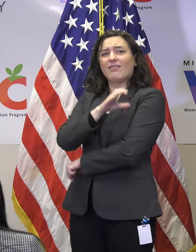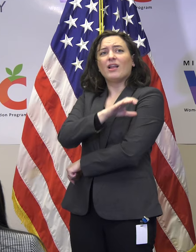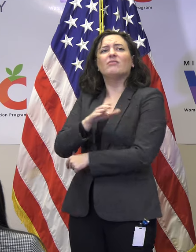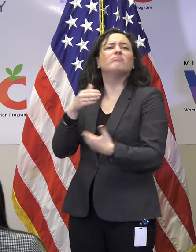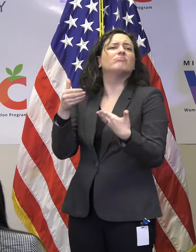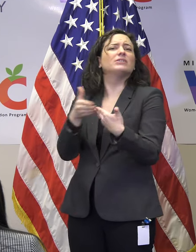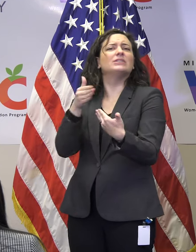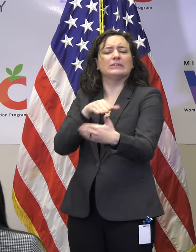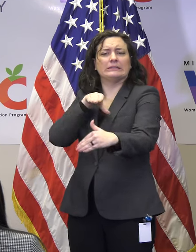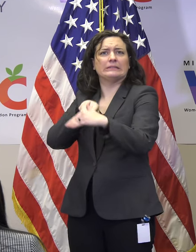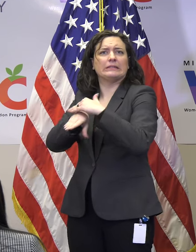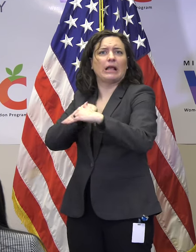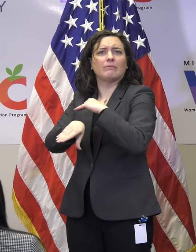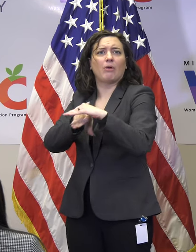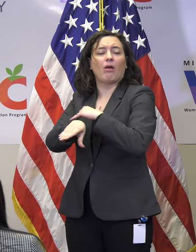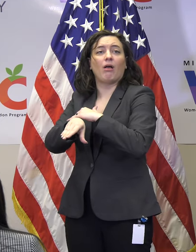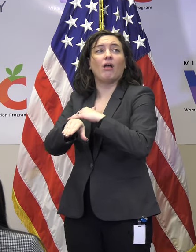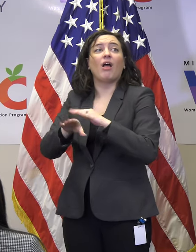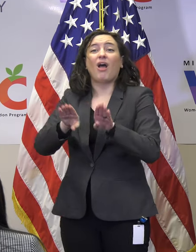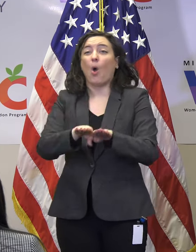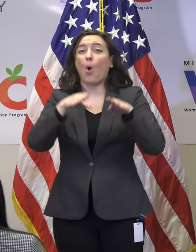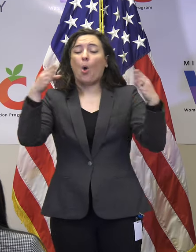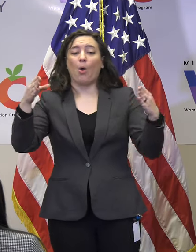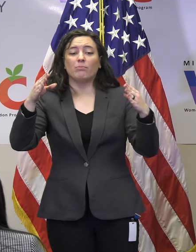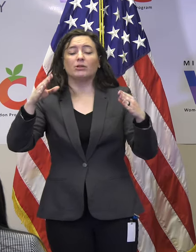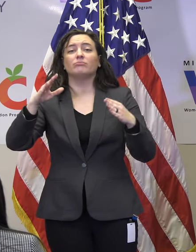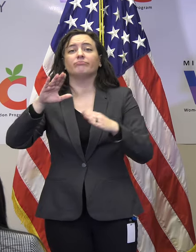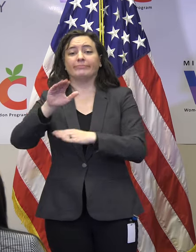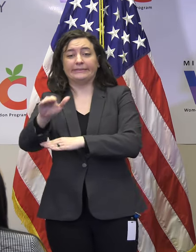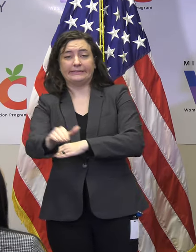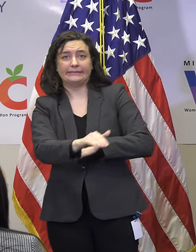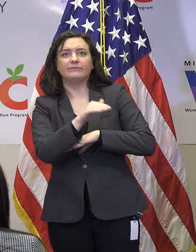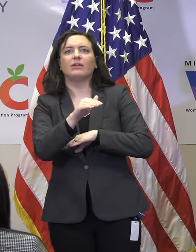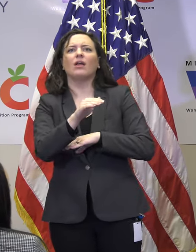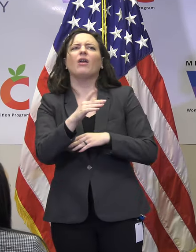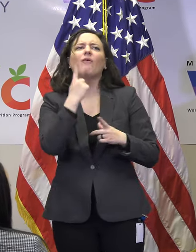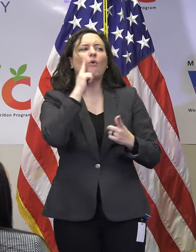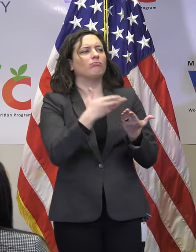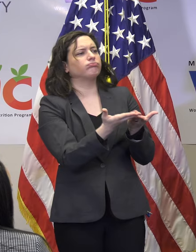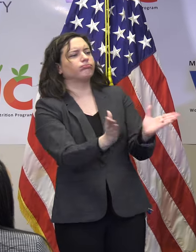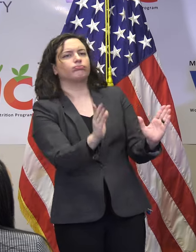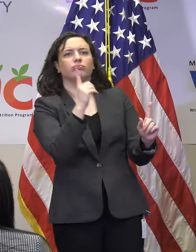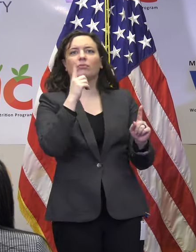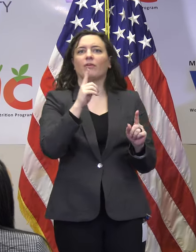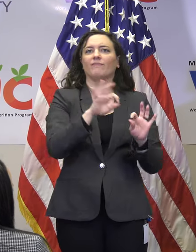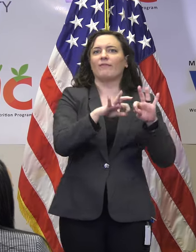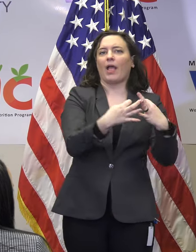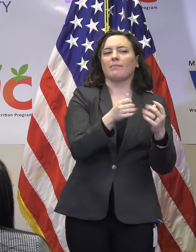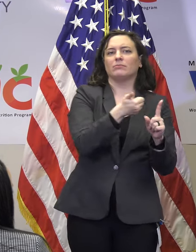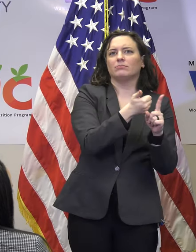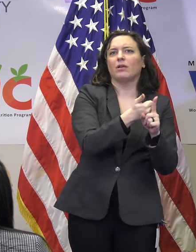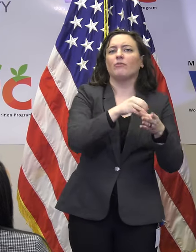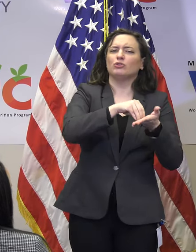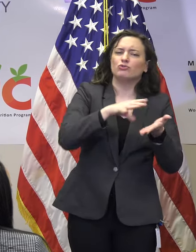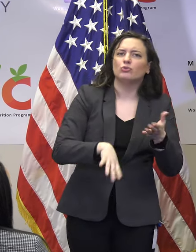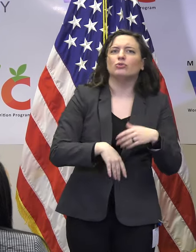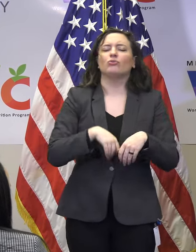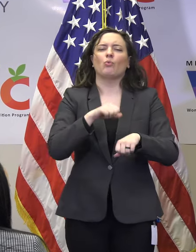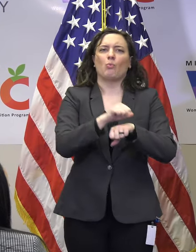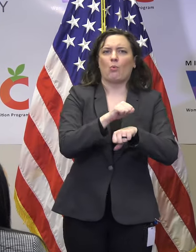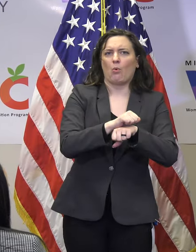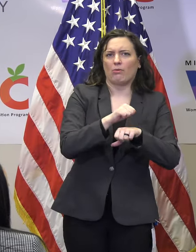hours for students and working families. The need for full funding is urgent and real. We've seen a